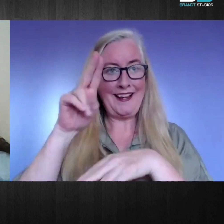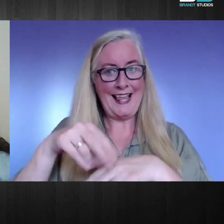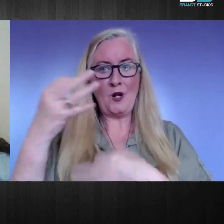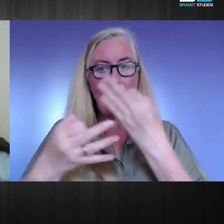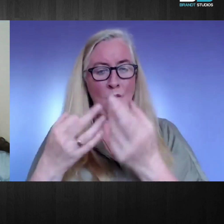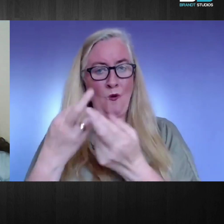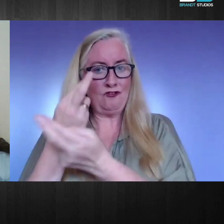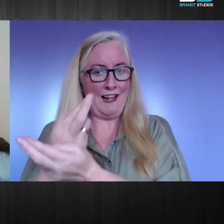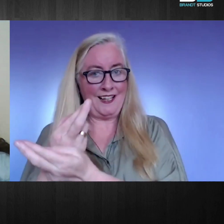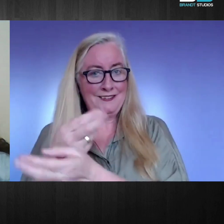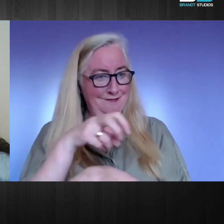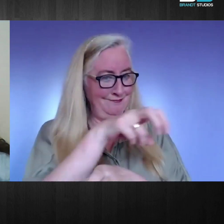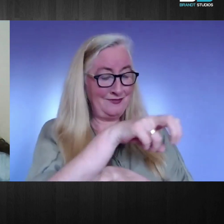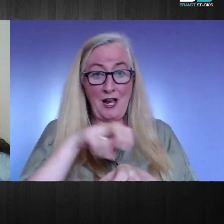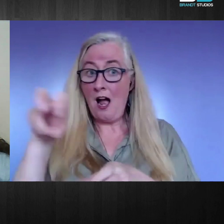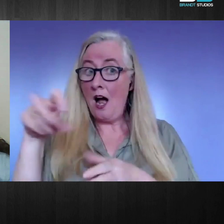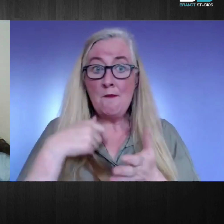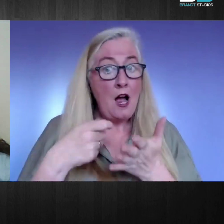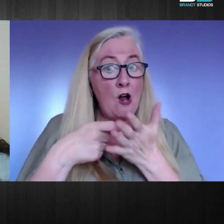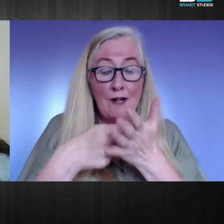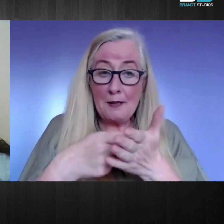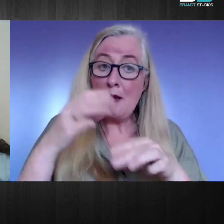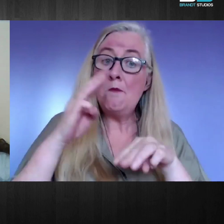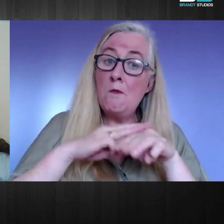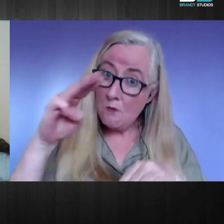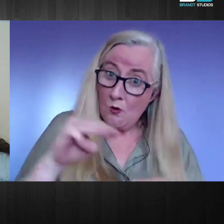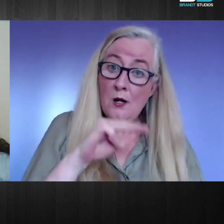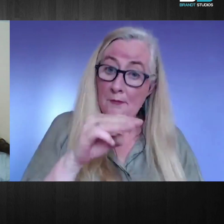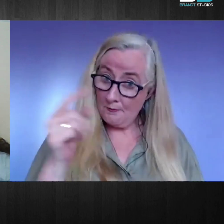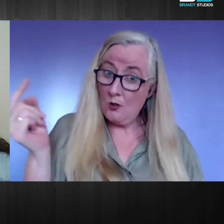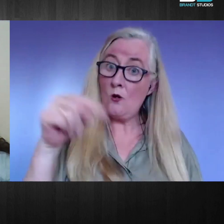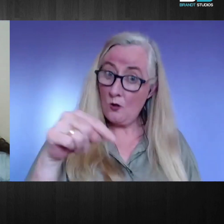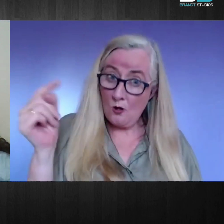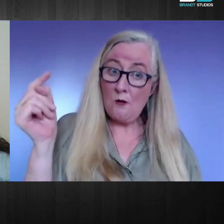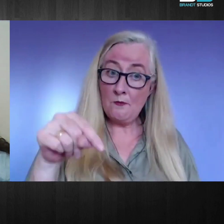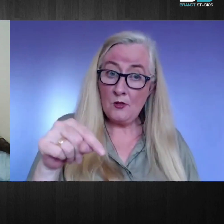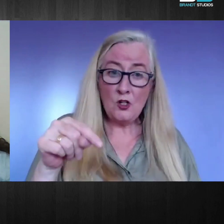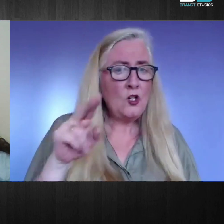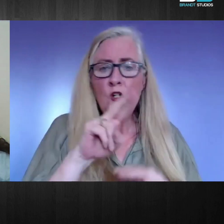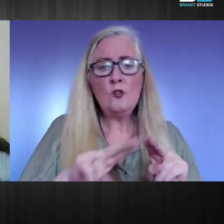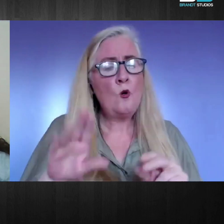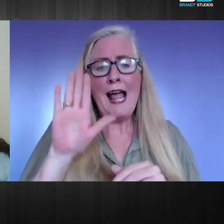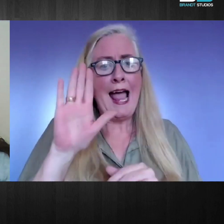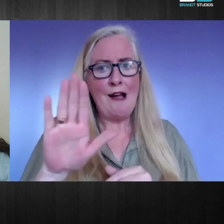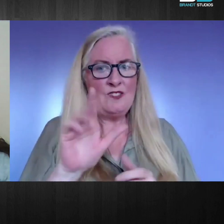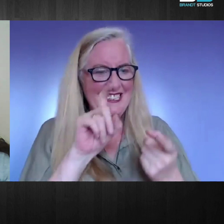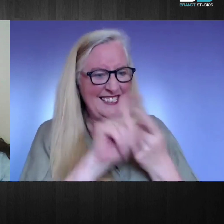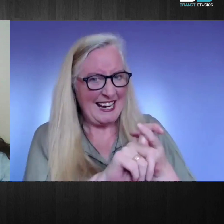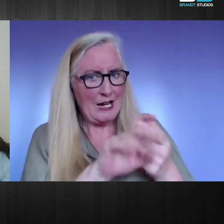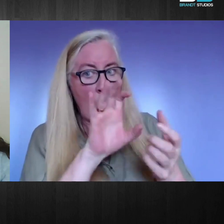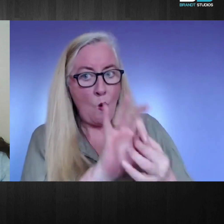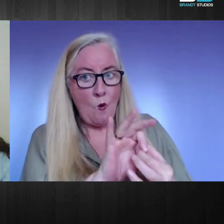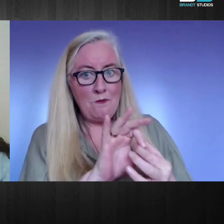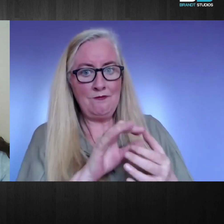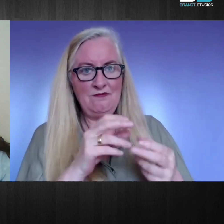more people to come so they can be welcome, to know that you don't have to stay at home or go outside or something. You can just, there's always a place to go. You can